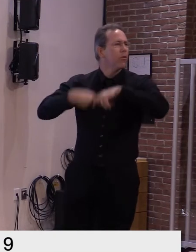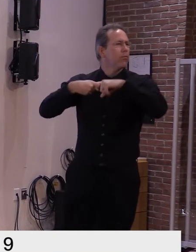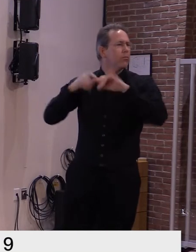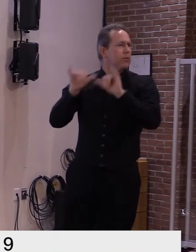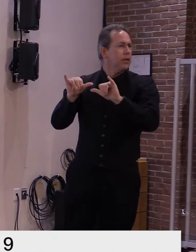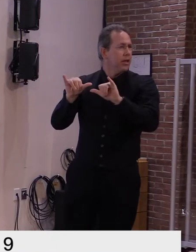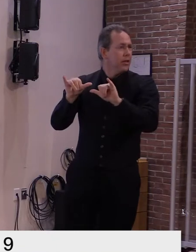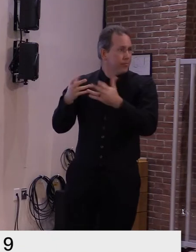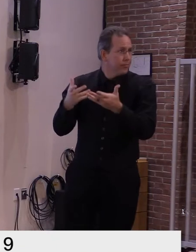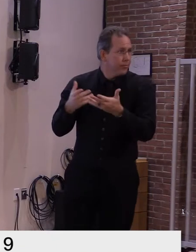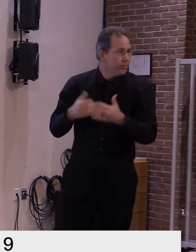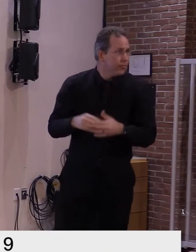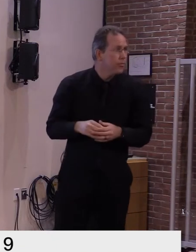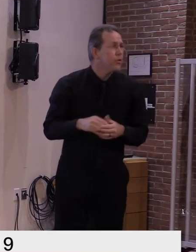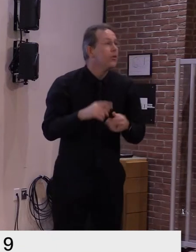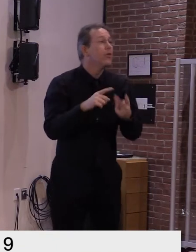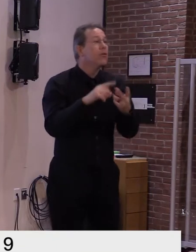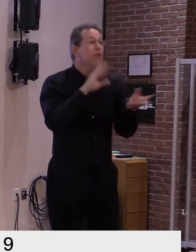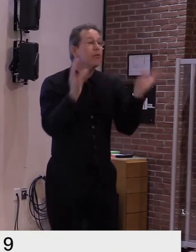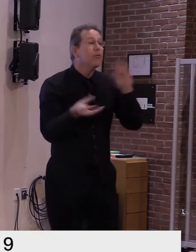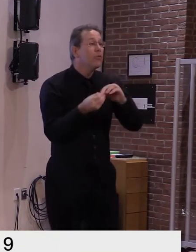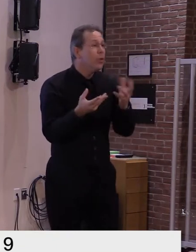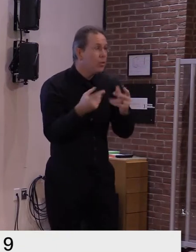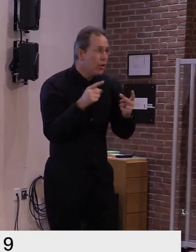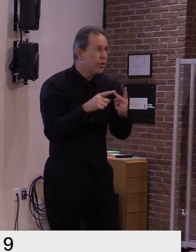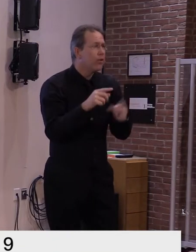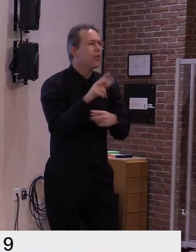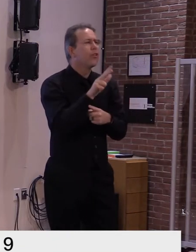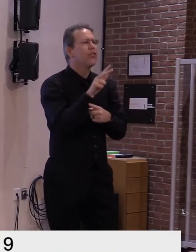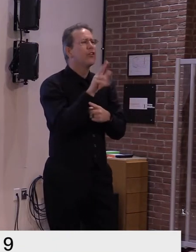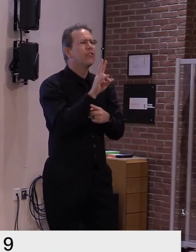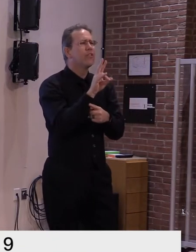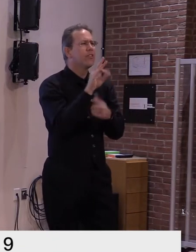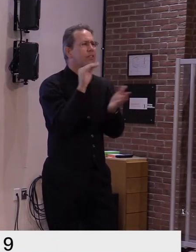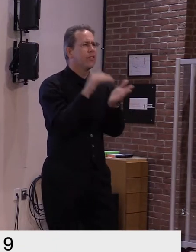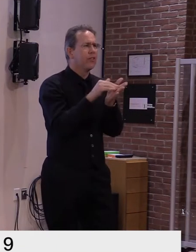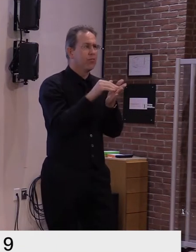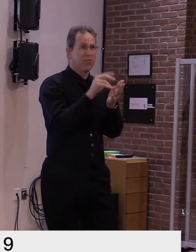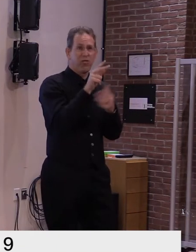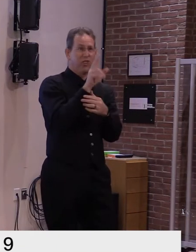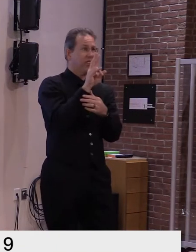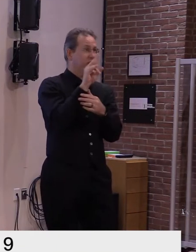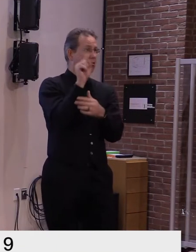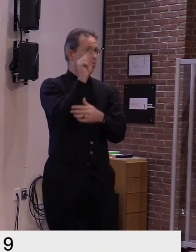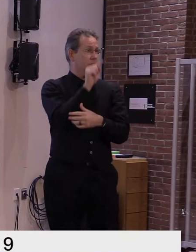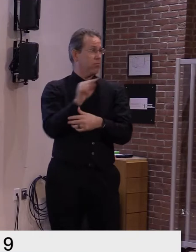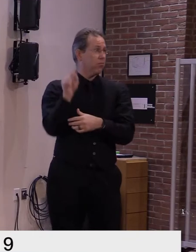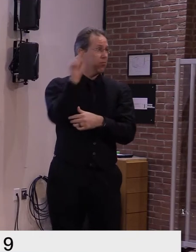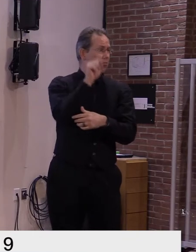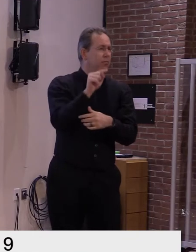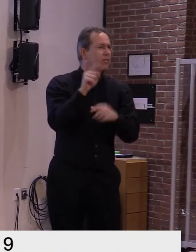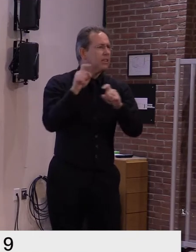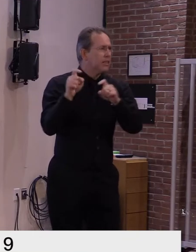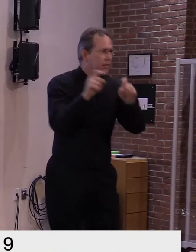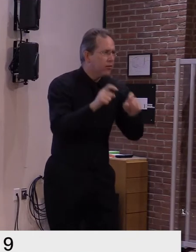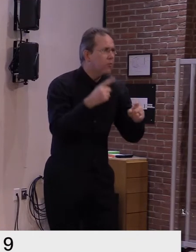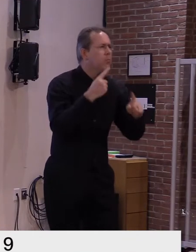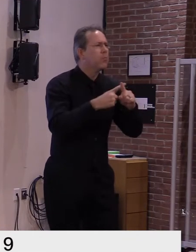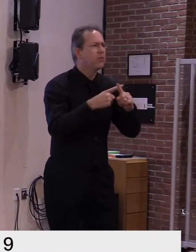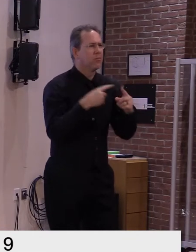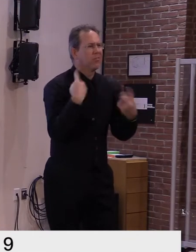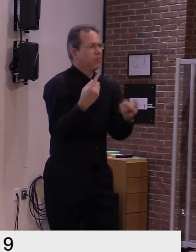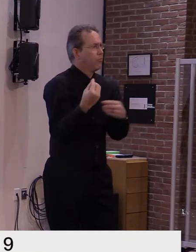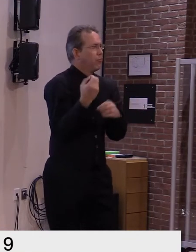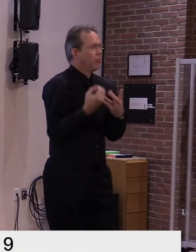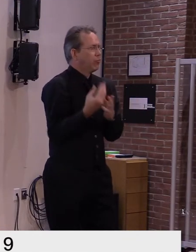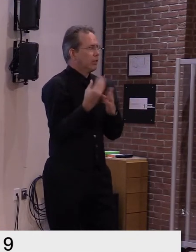of Corrections staff members have tested positive for COVID-19 since March of